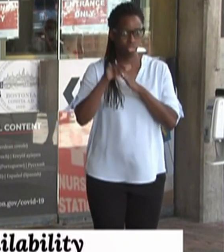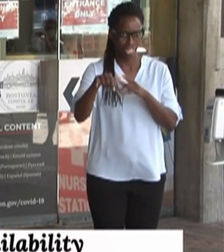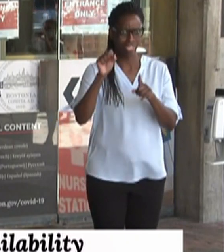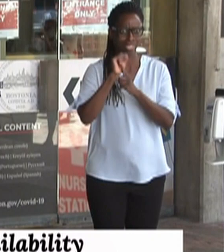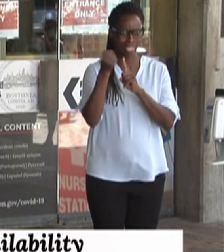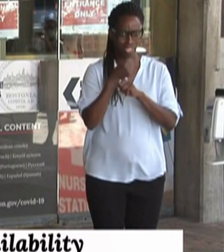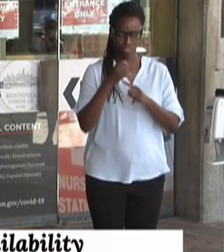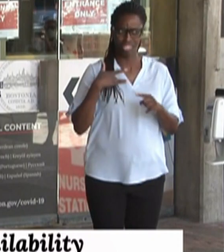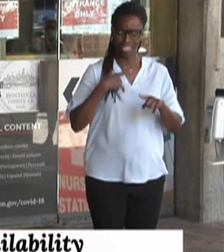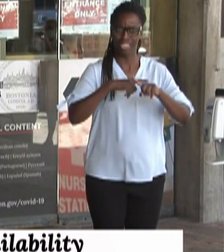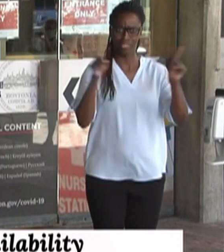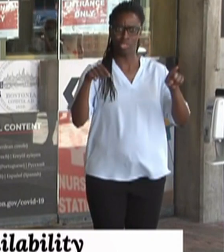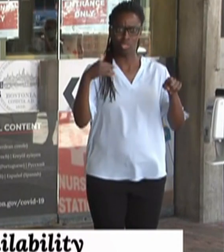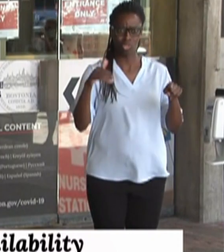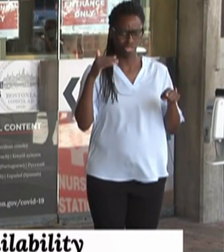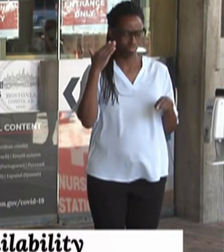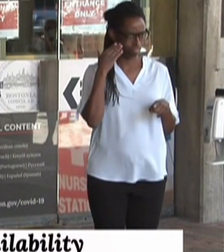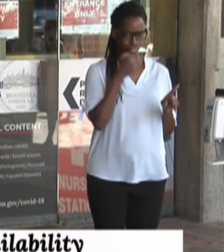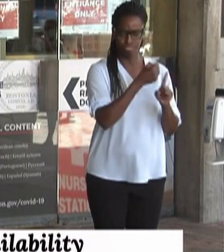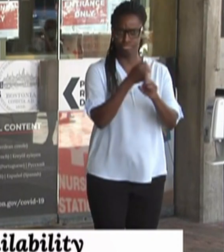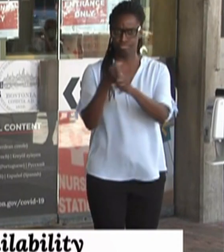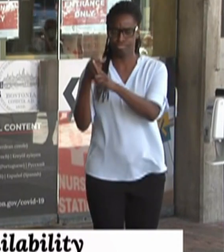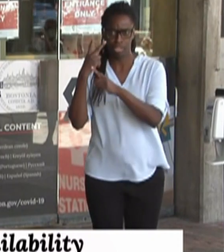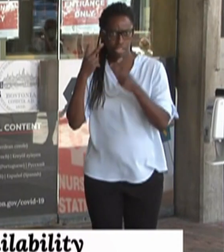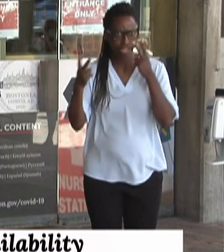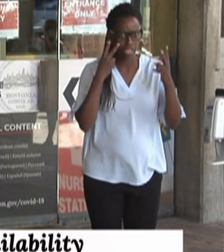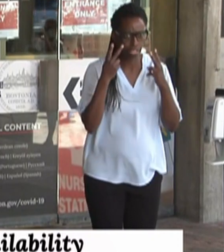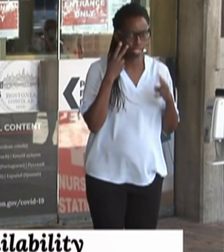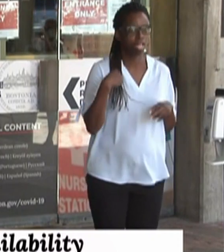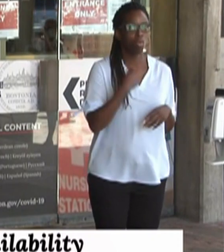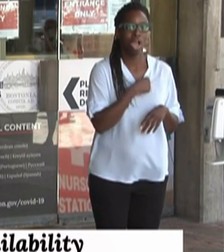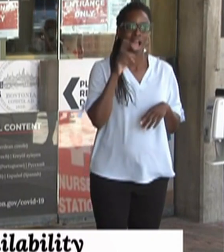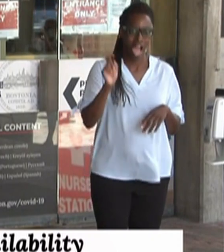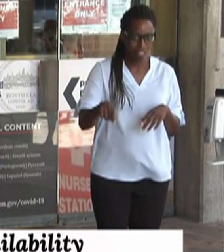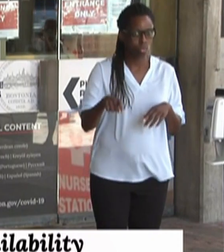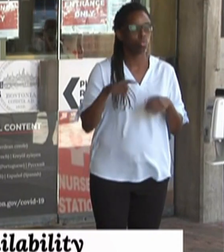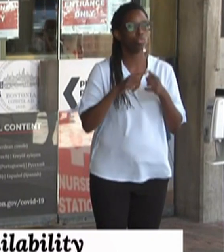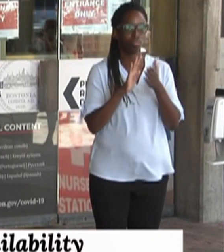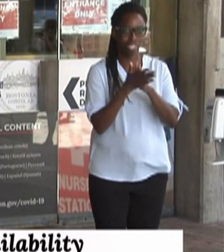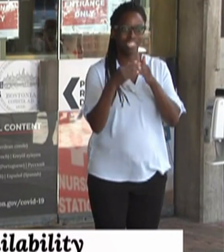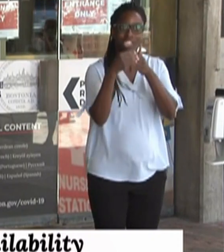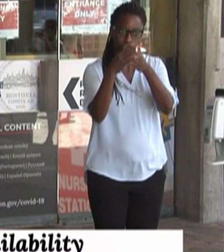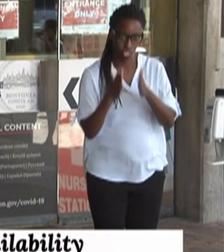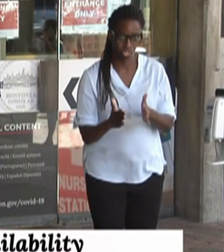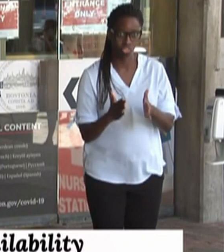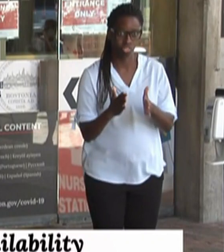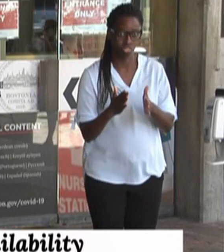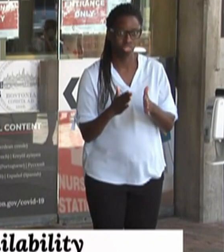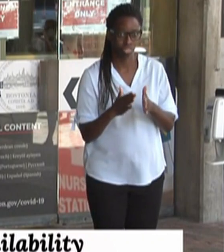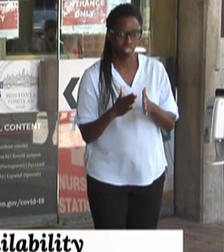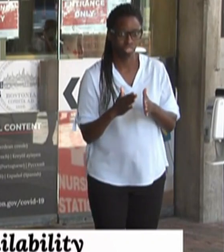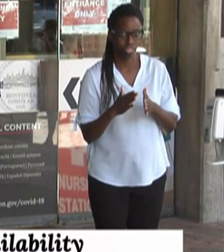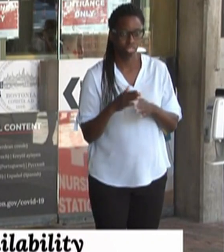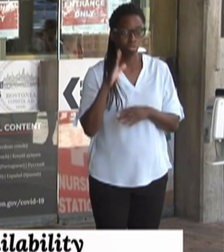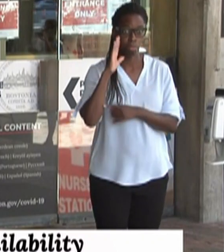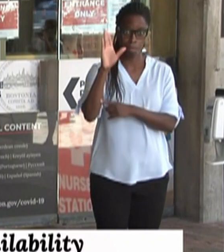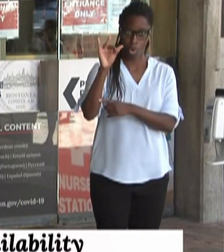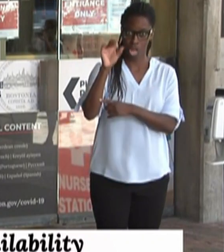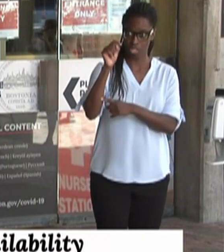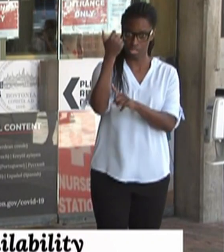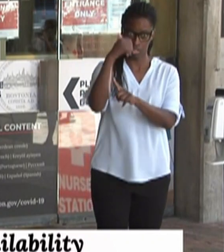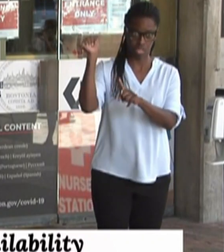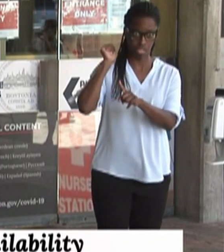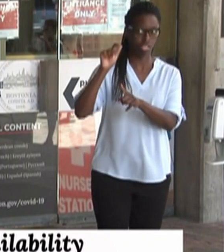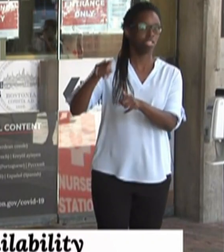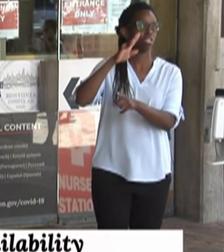And I think that that's important. I think boycotts are great, but it's also about action. And and I'm not